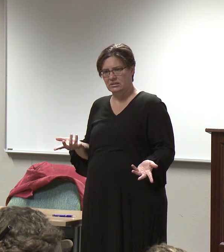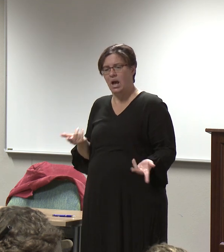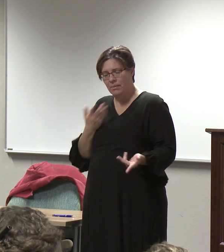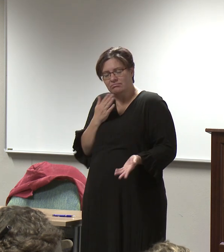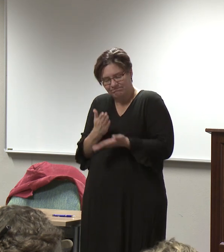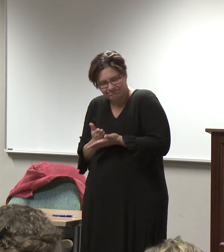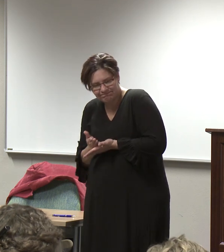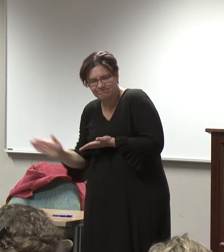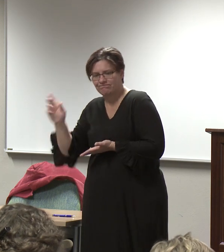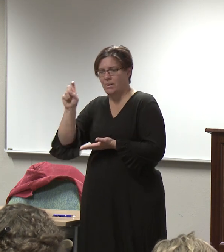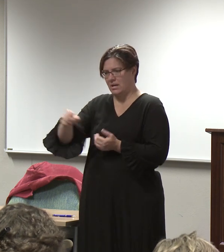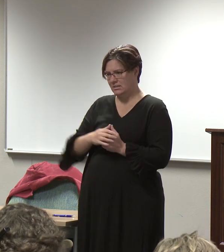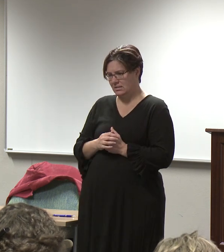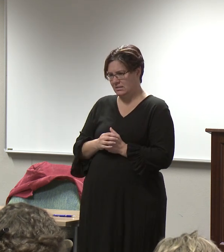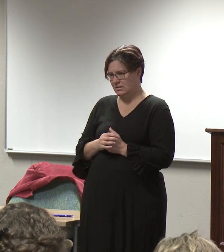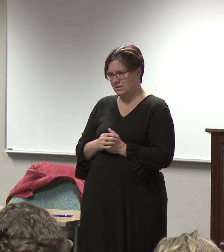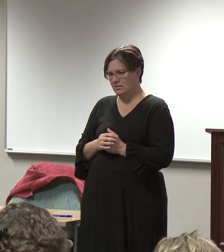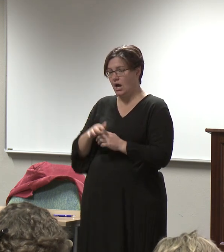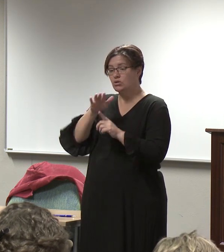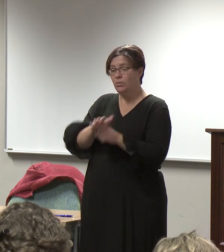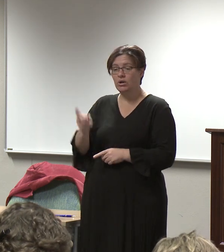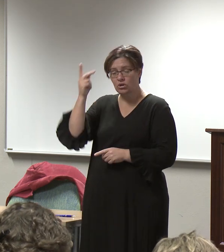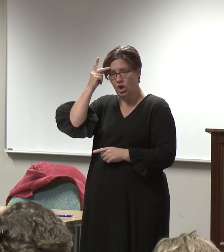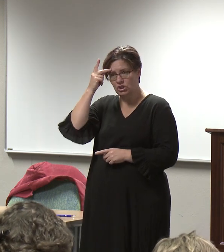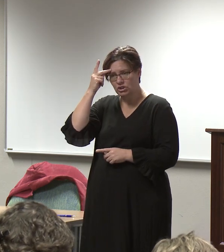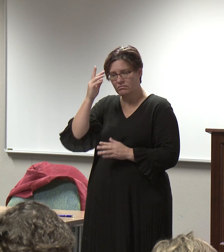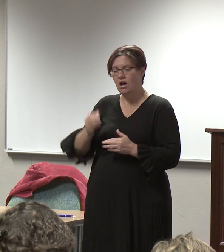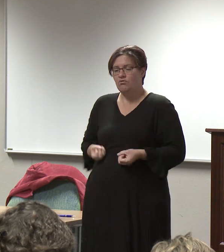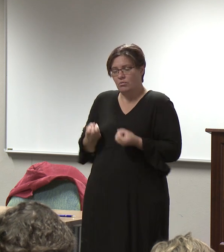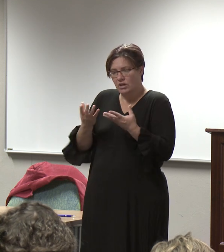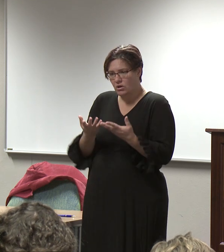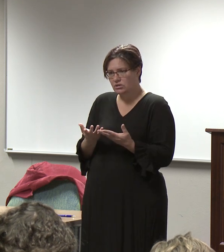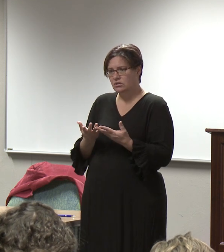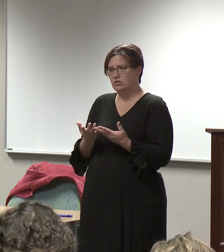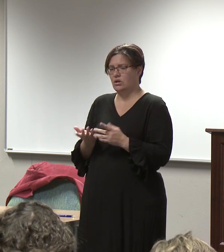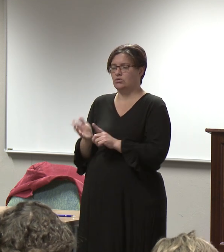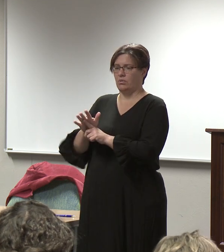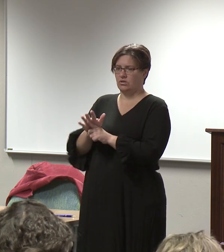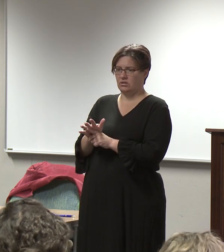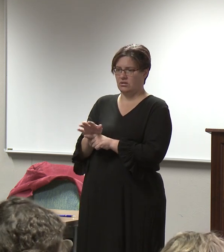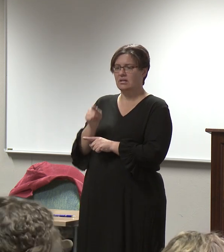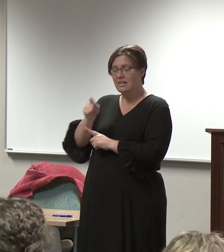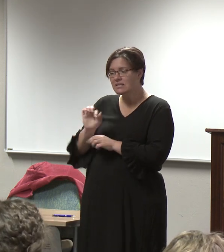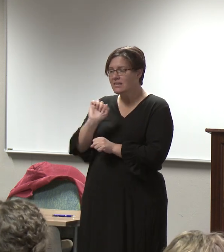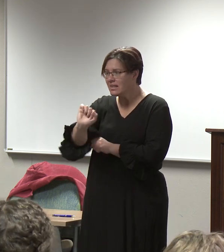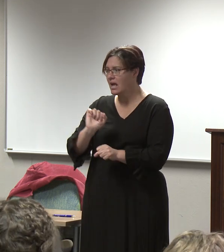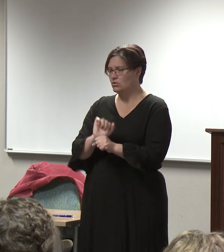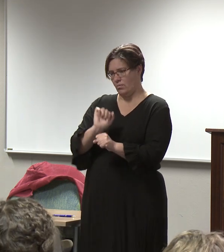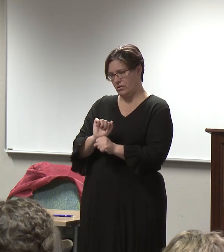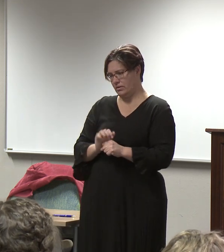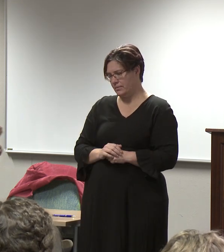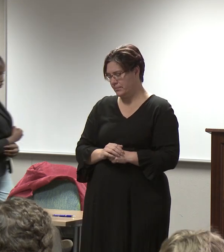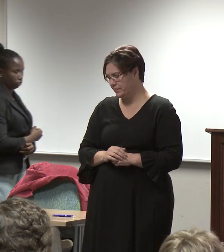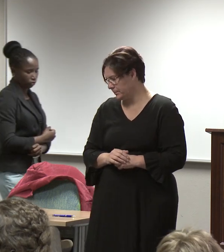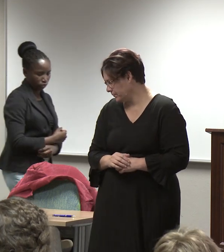that. So dominant knowledges, of course, reproduce domination. That's their task. So